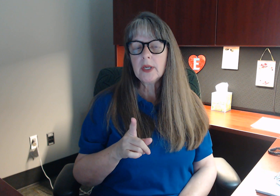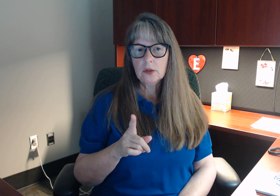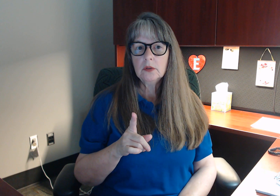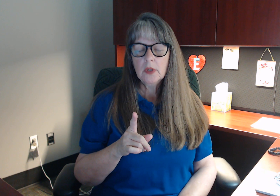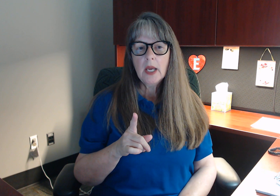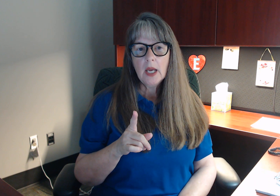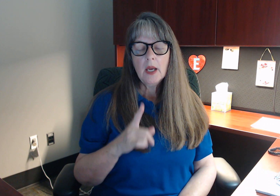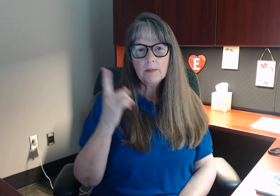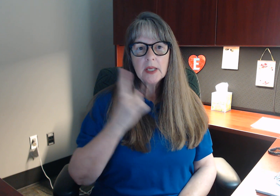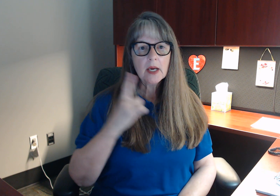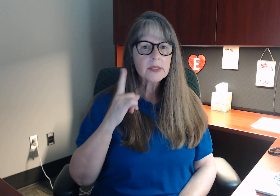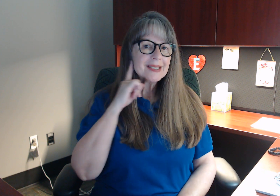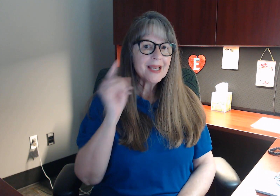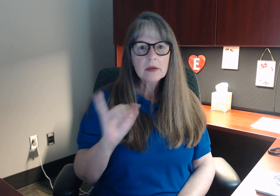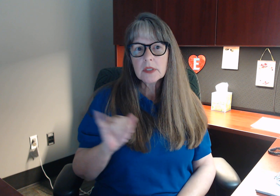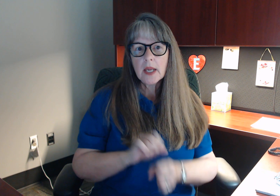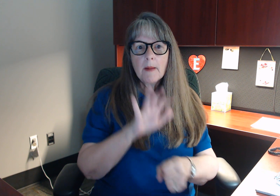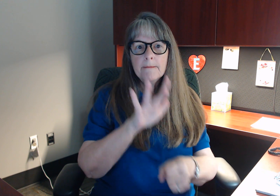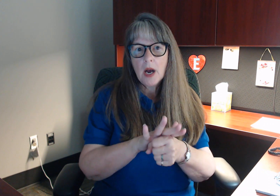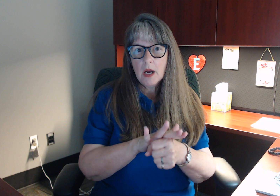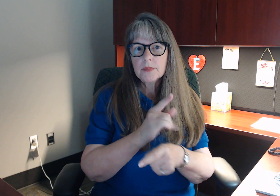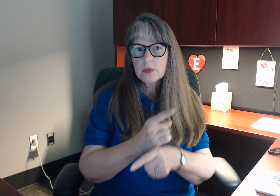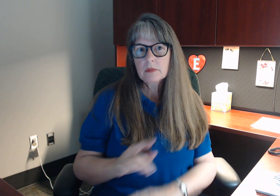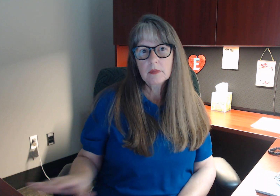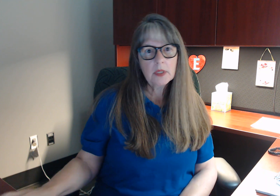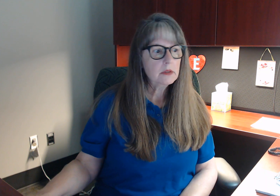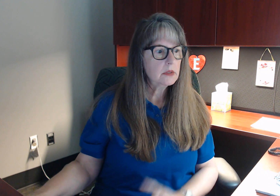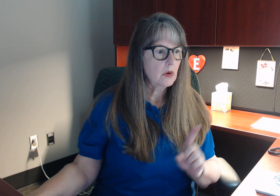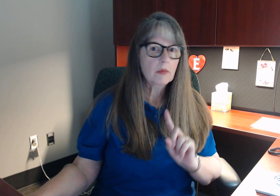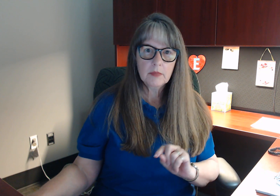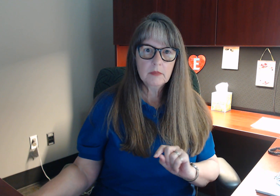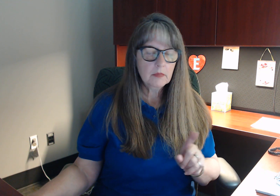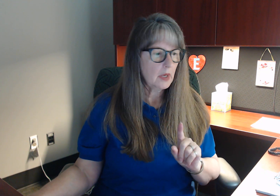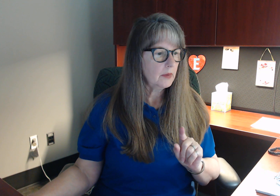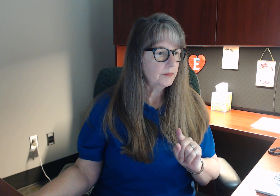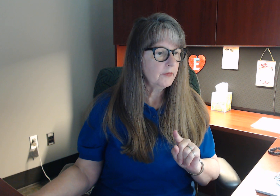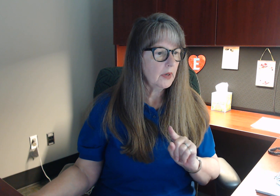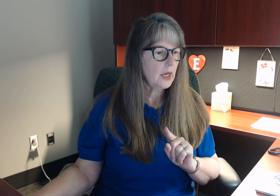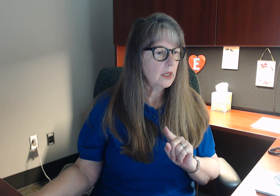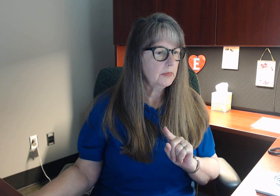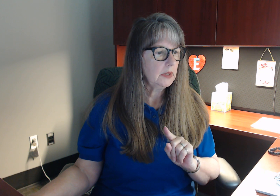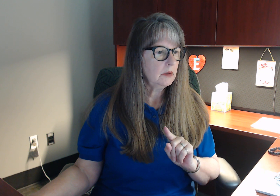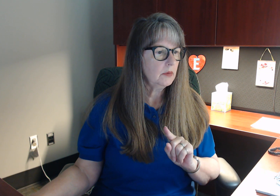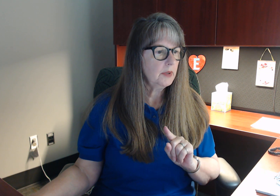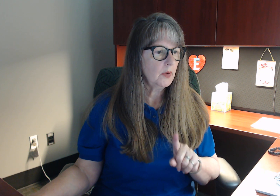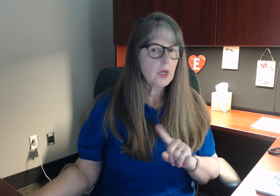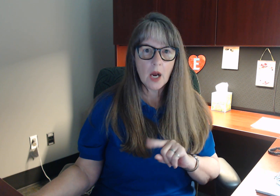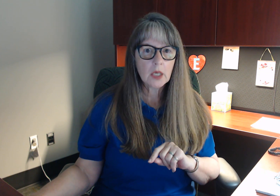real, because it sounds like bombs, right? So be very